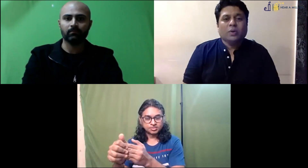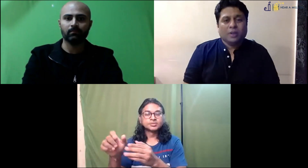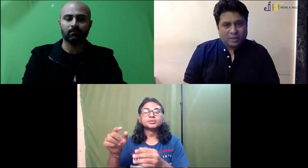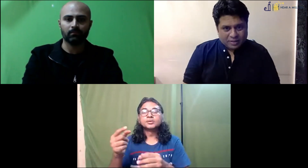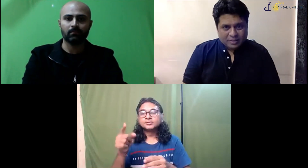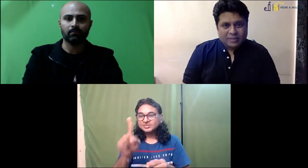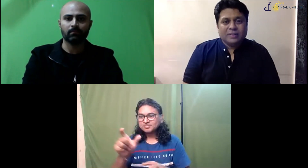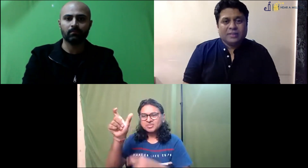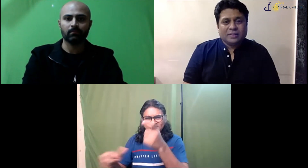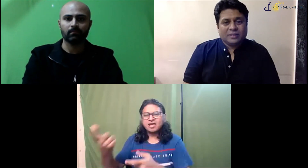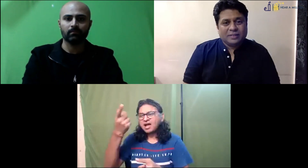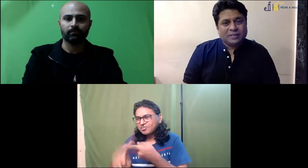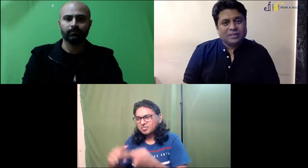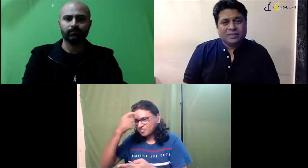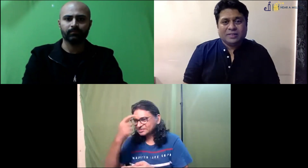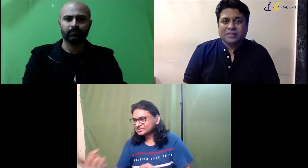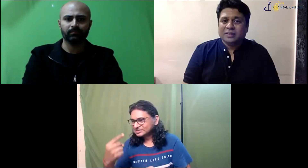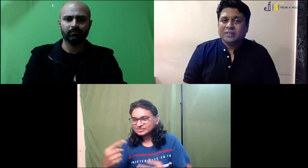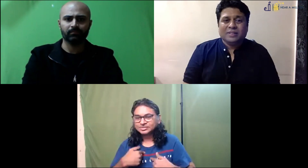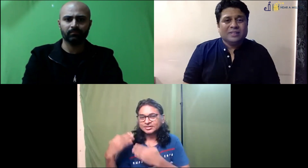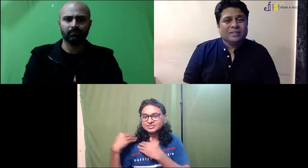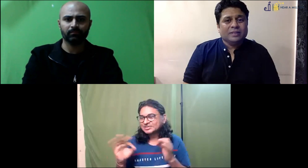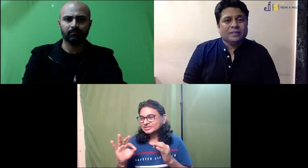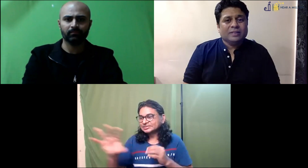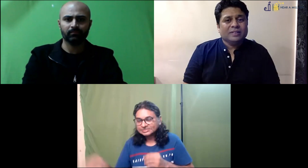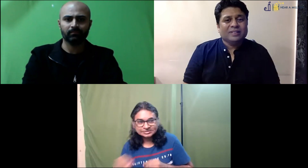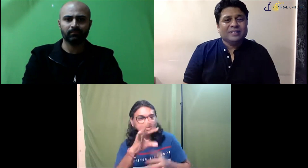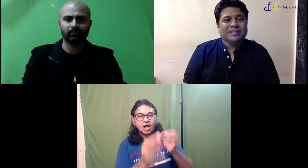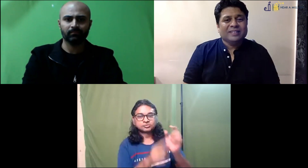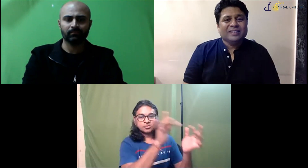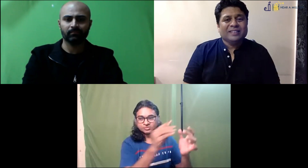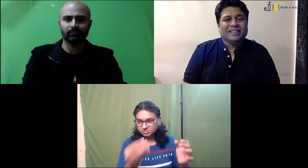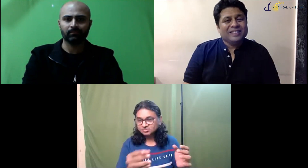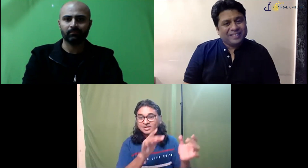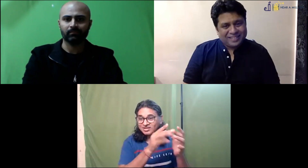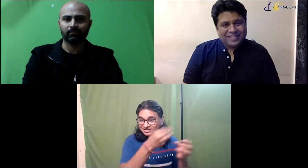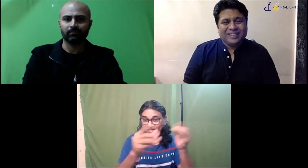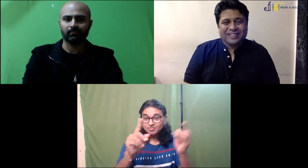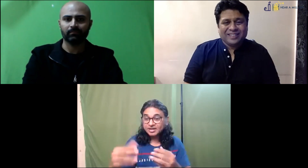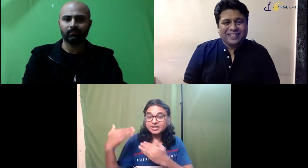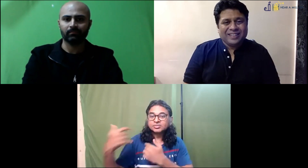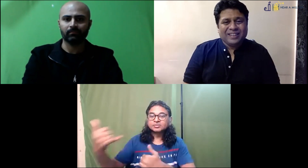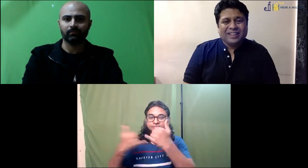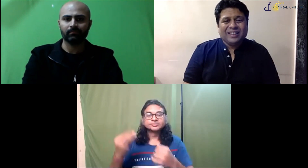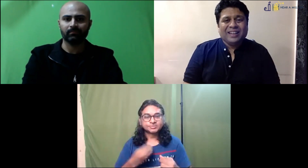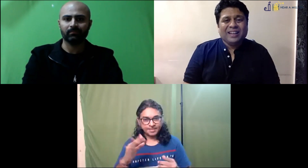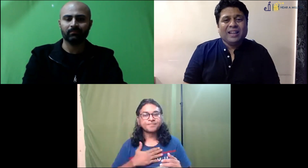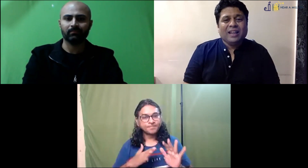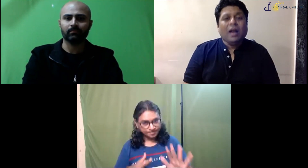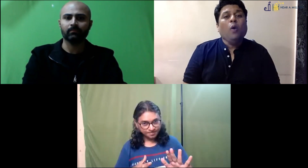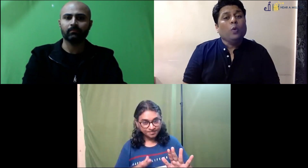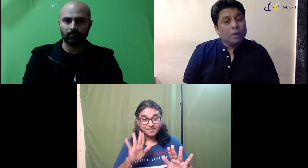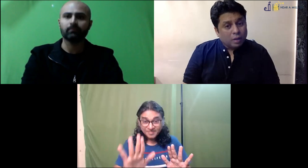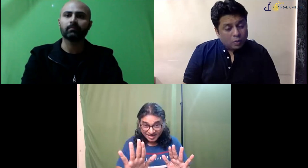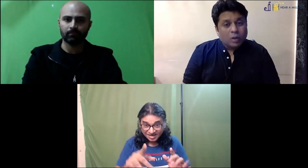this is more important if you found out that if you can find that you can become a leader. Sometimes people would ask you that can you